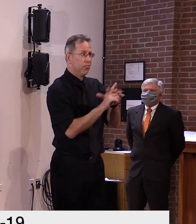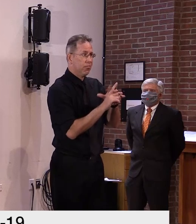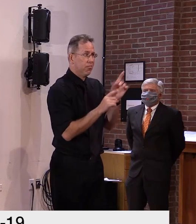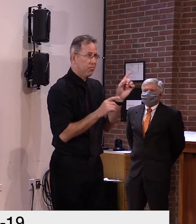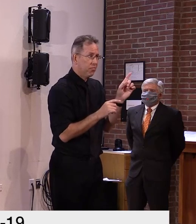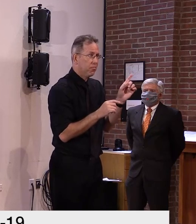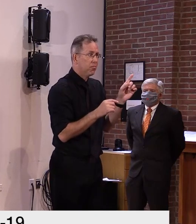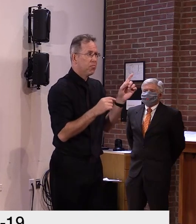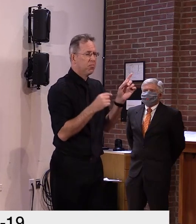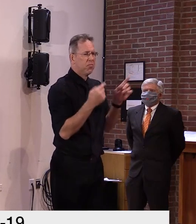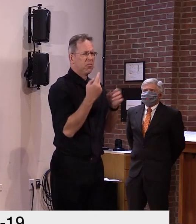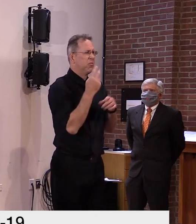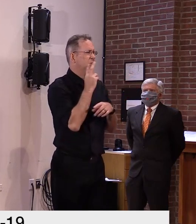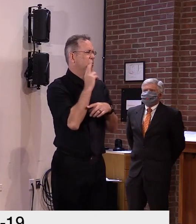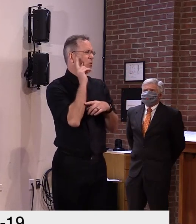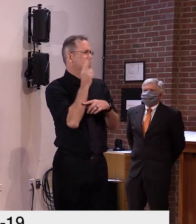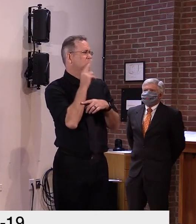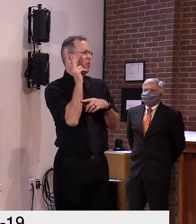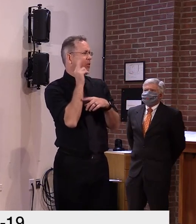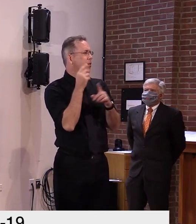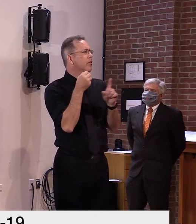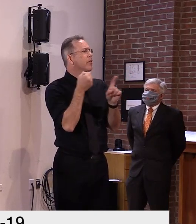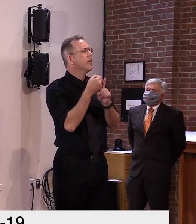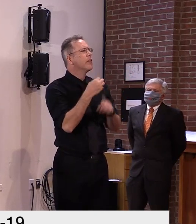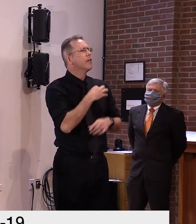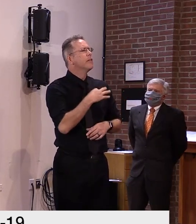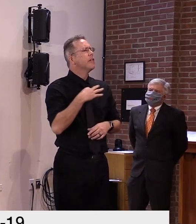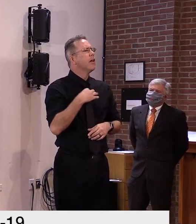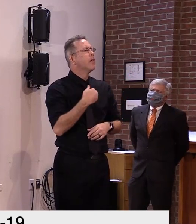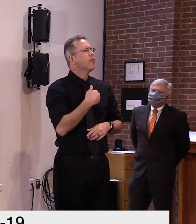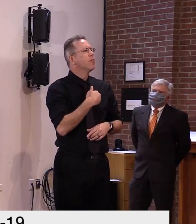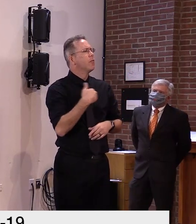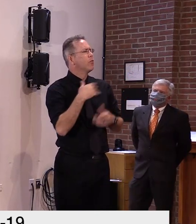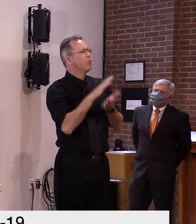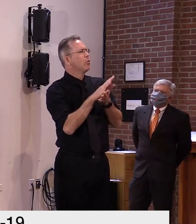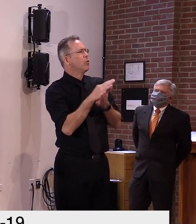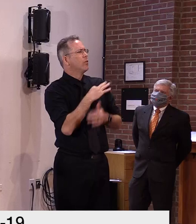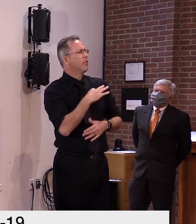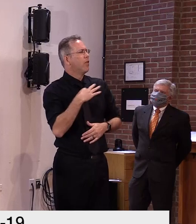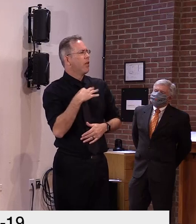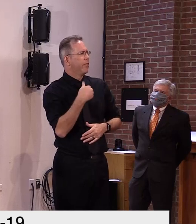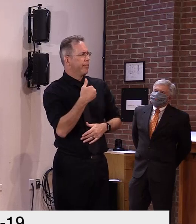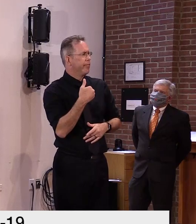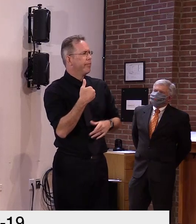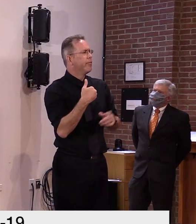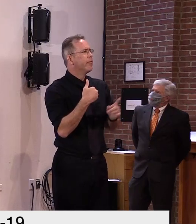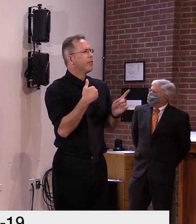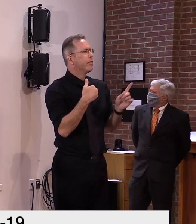by a staff member, possibly someone in the emergency department.